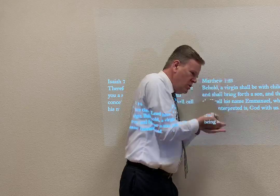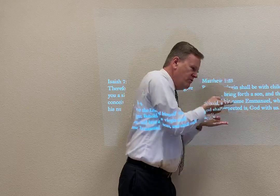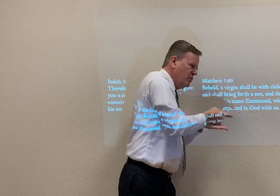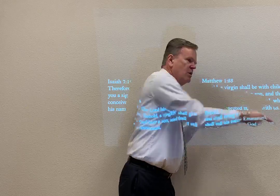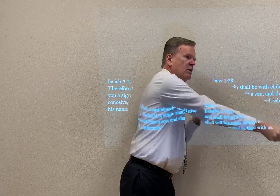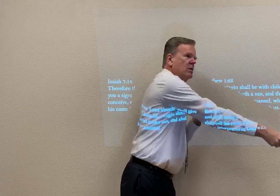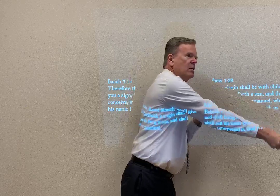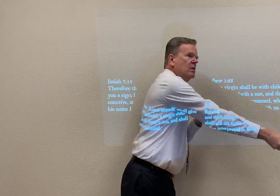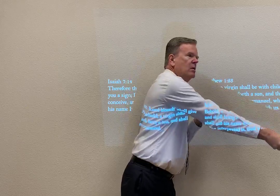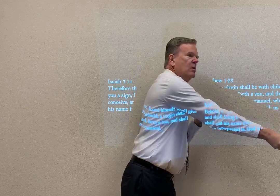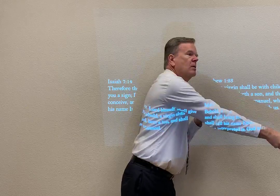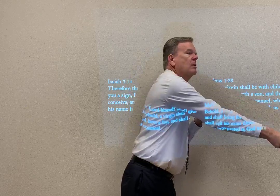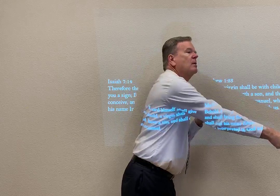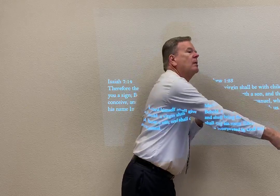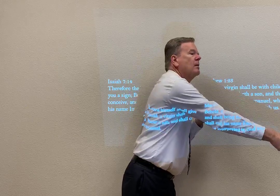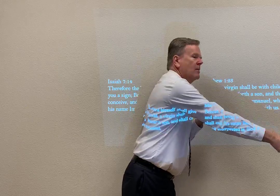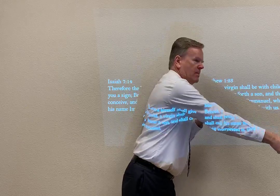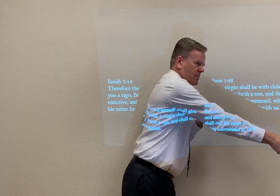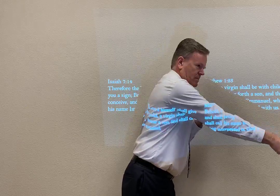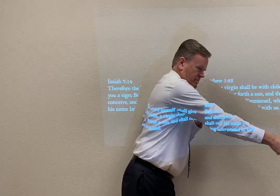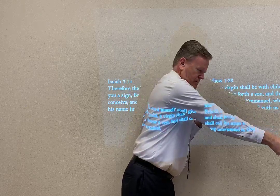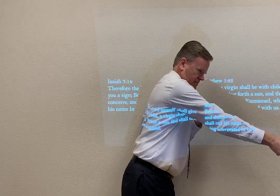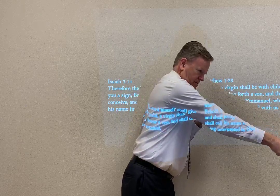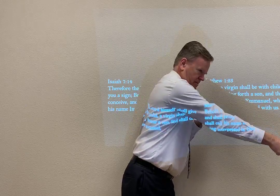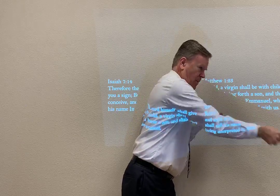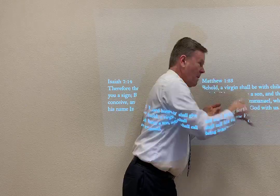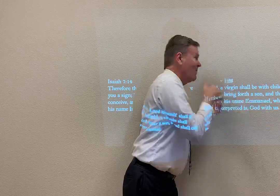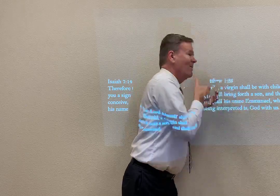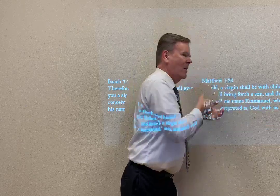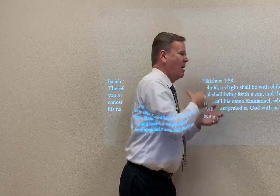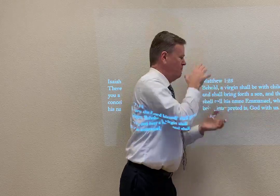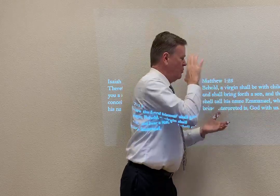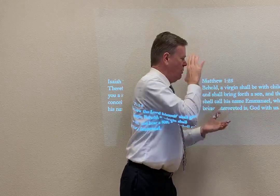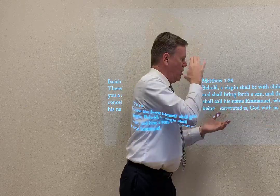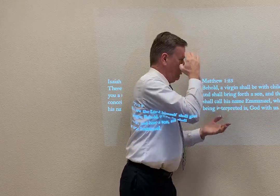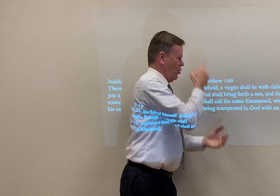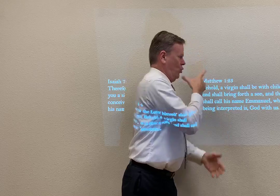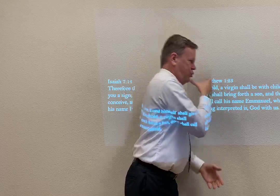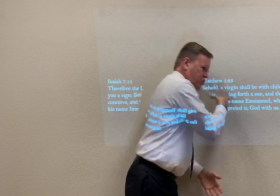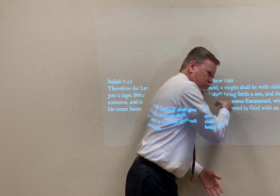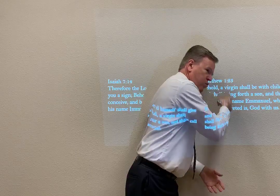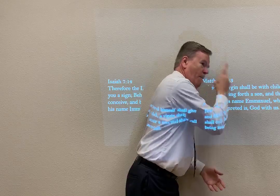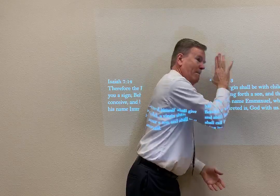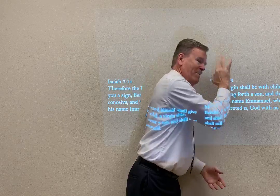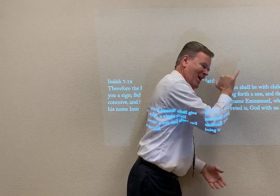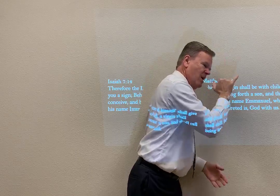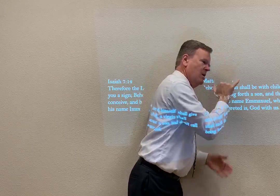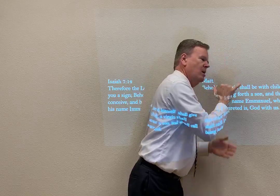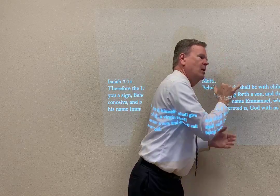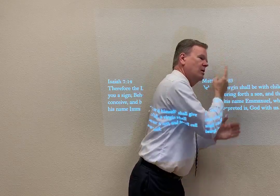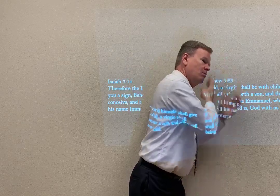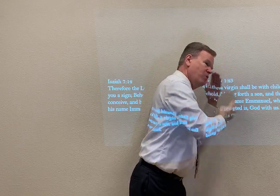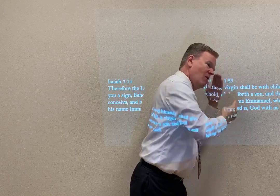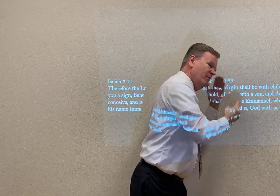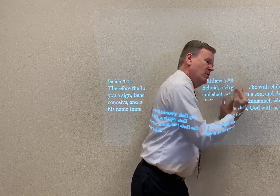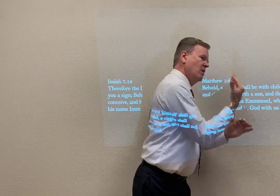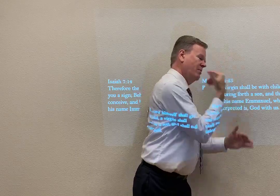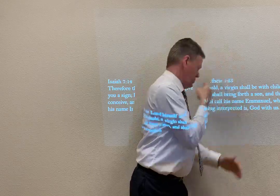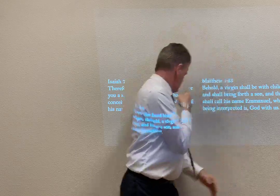book of Matthew, as mentioned in the book of Matthew. Right. So, in the book of Matthew, you know that Jesus is the fulfillment